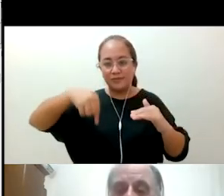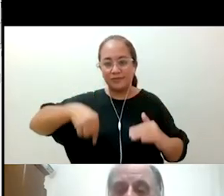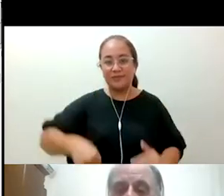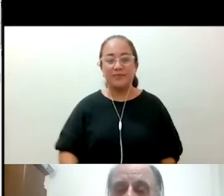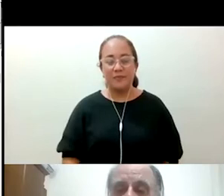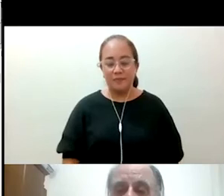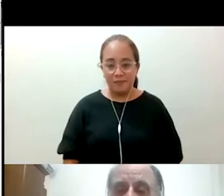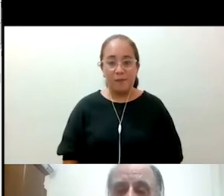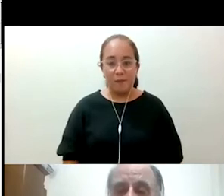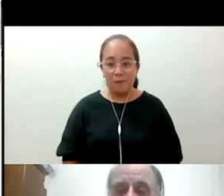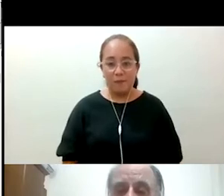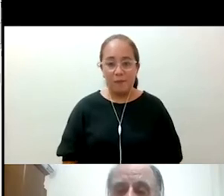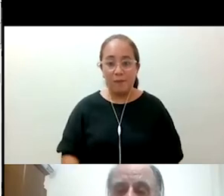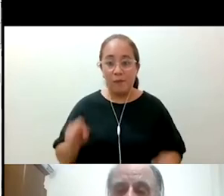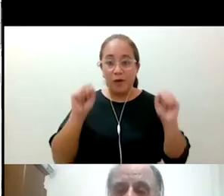Okay.